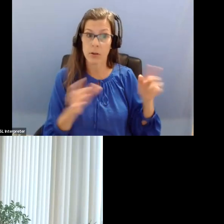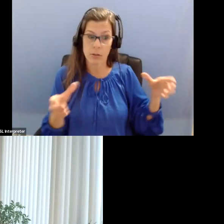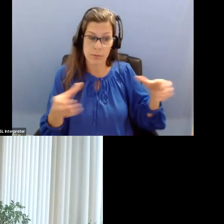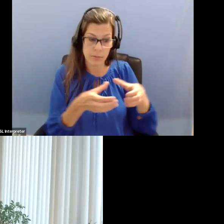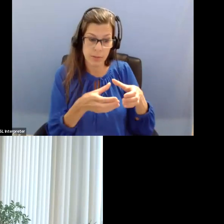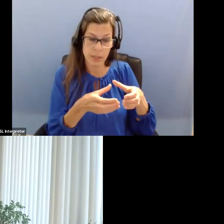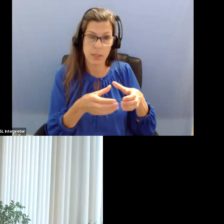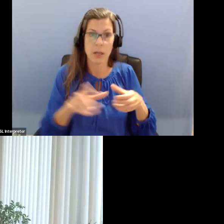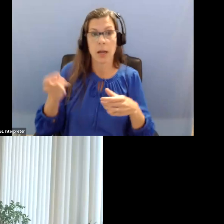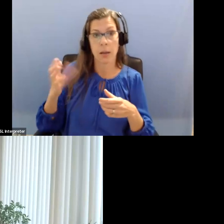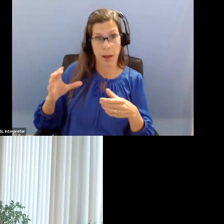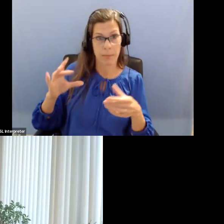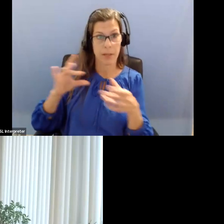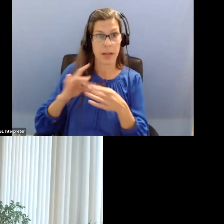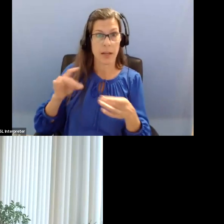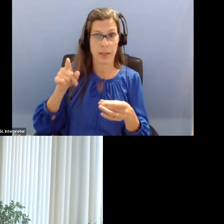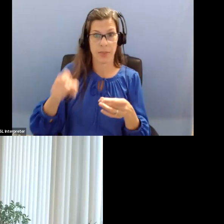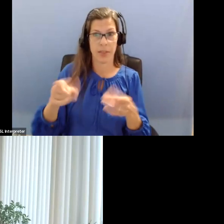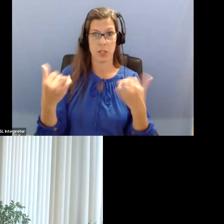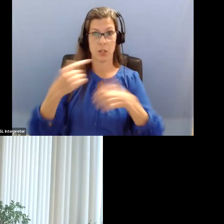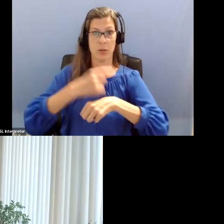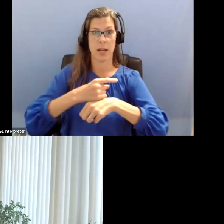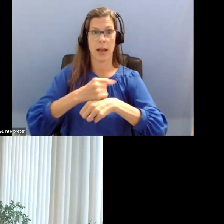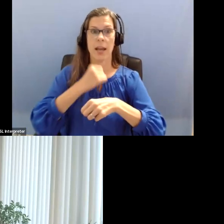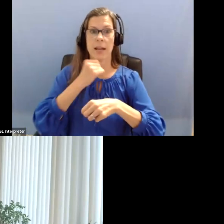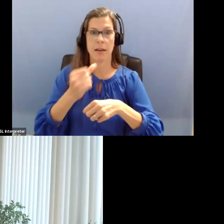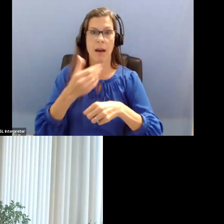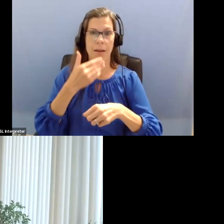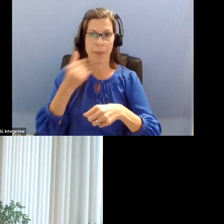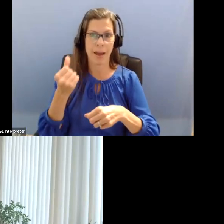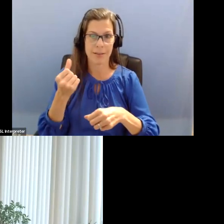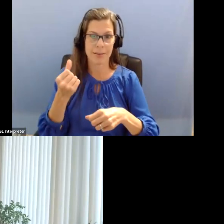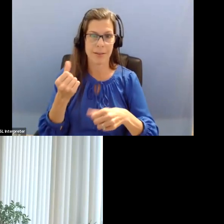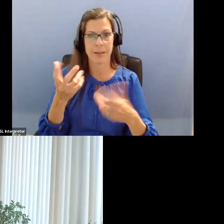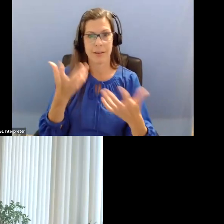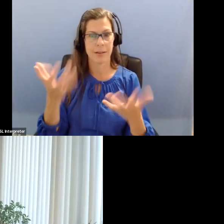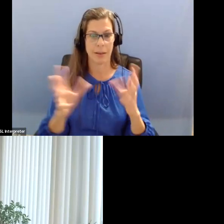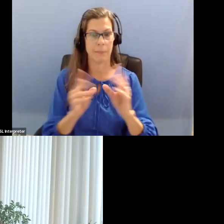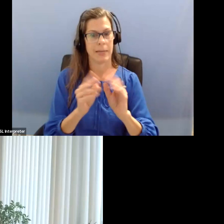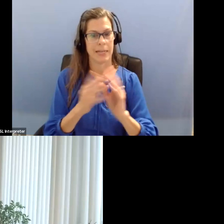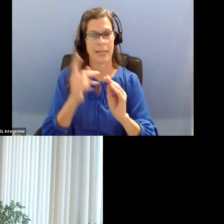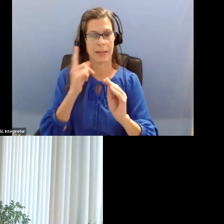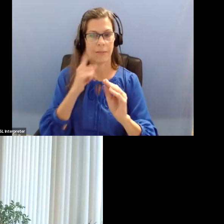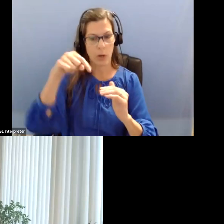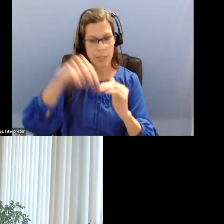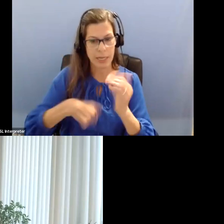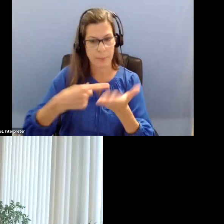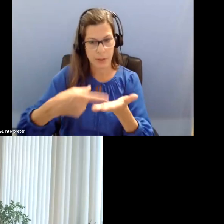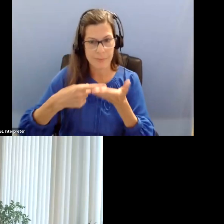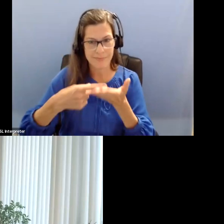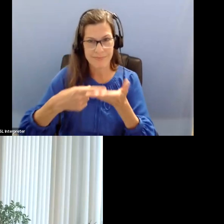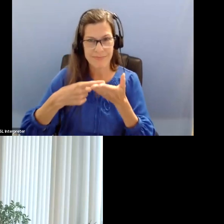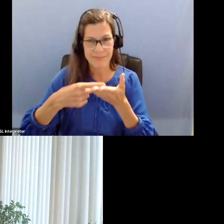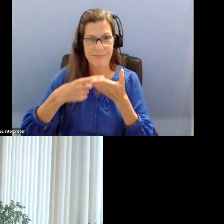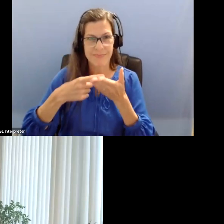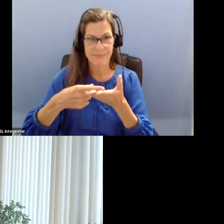not be the best forum for engaging in a deeper dialogue on some of the messages that might be in someone's email, meaning having